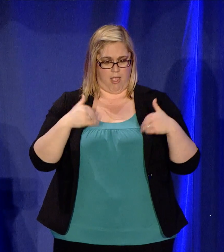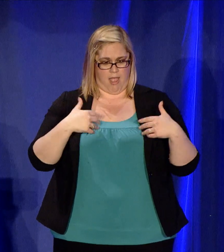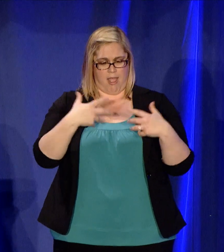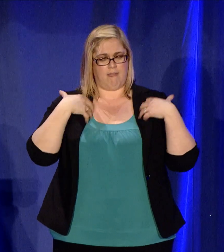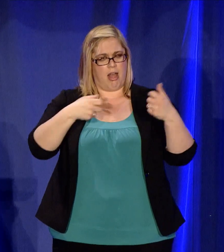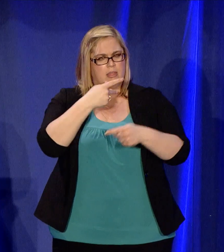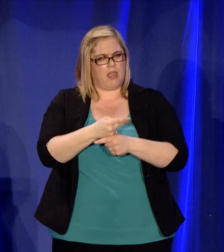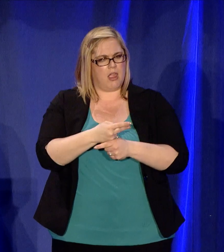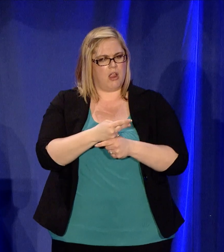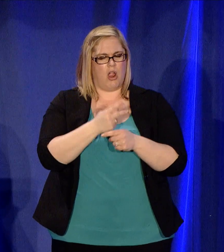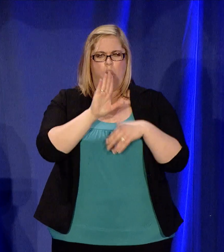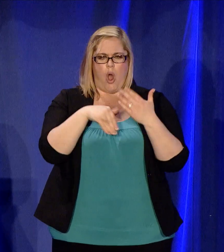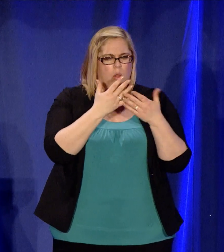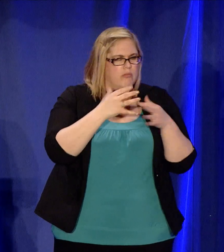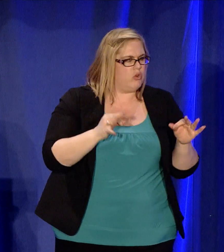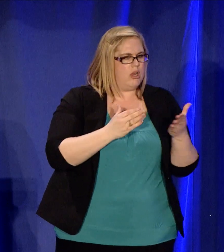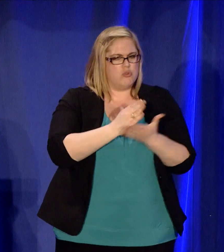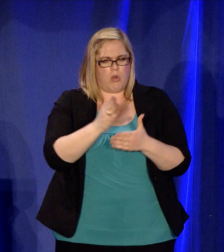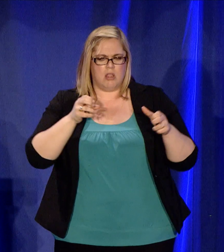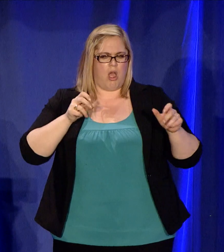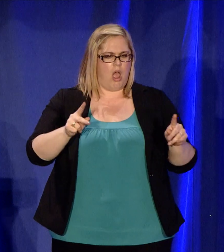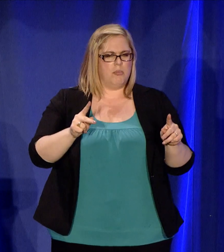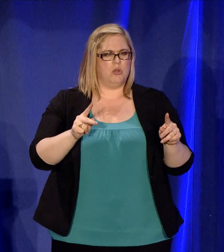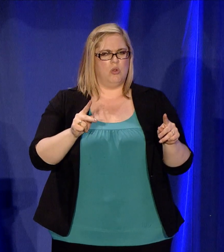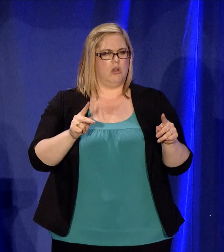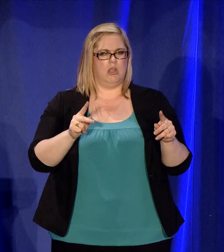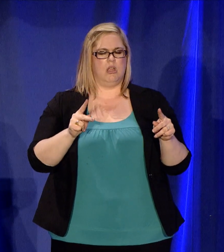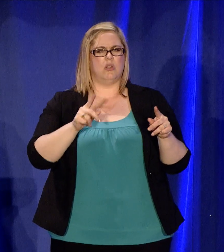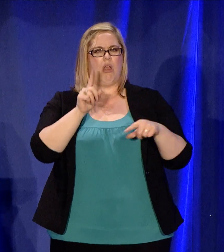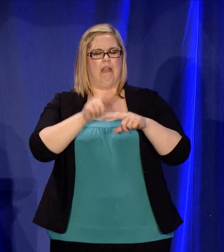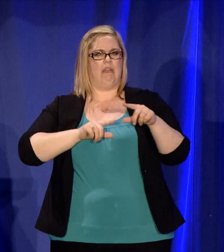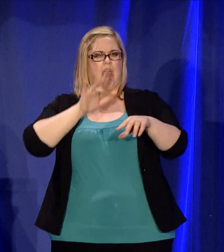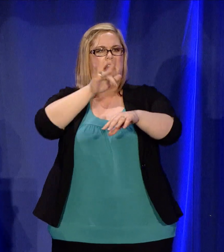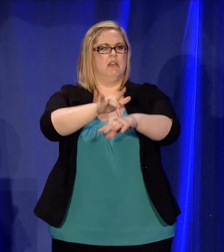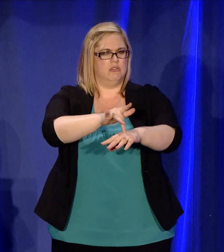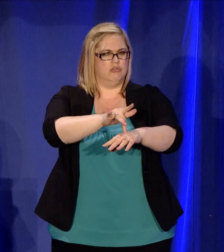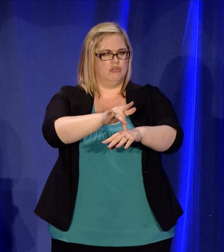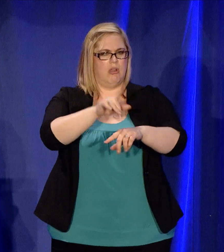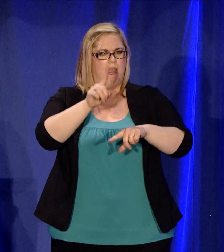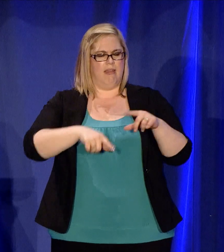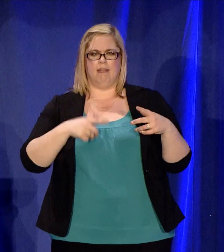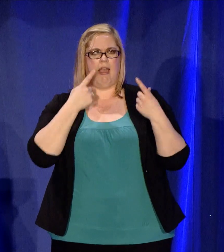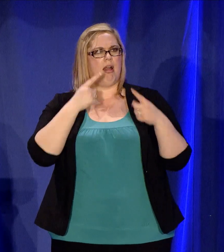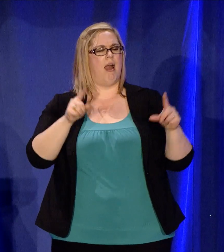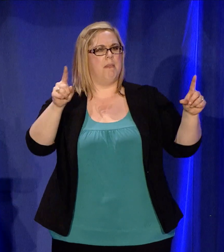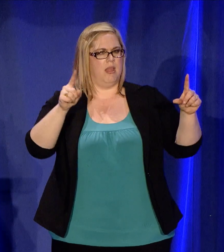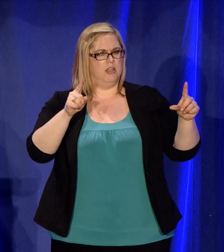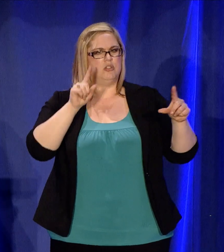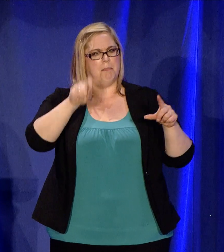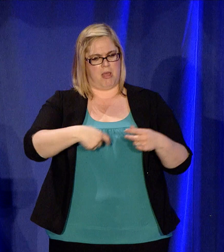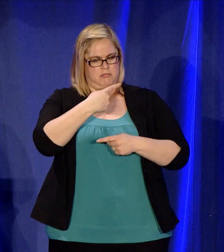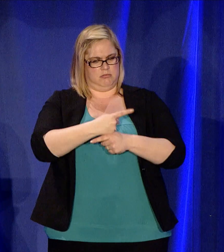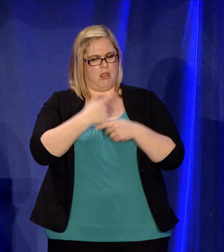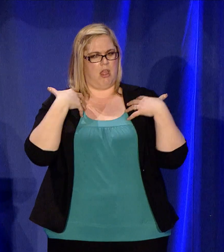rights, and opportunities are painfully beyond our reach or exercise. This is what